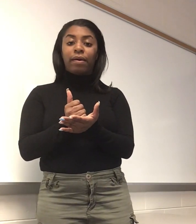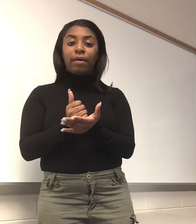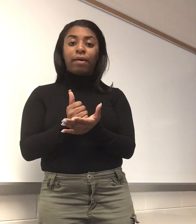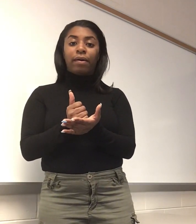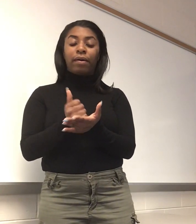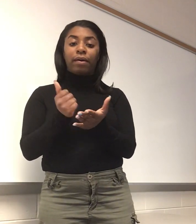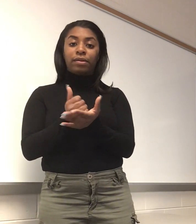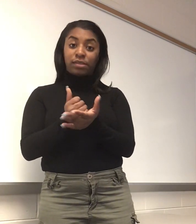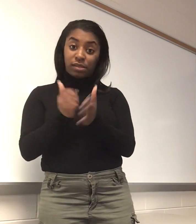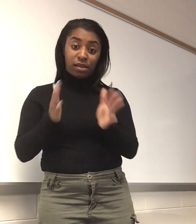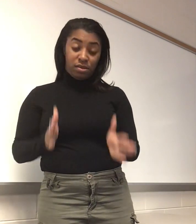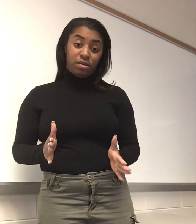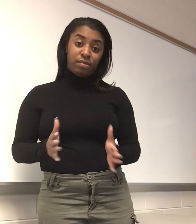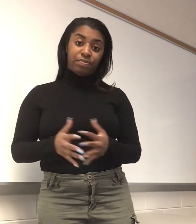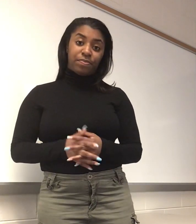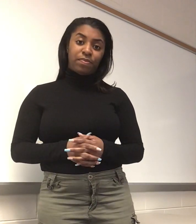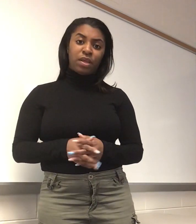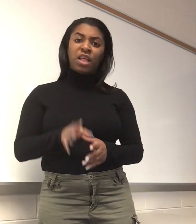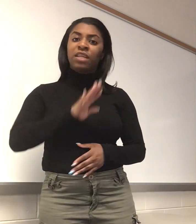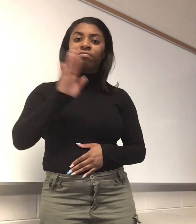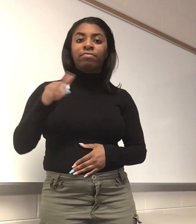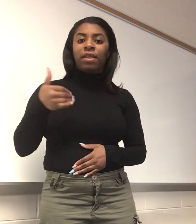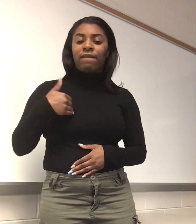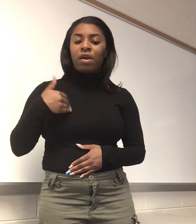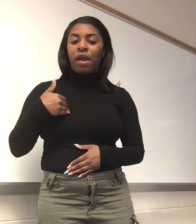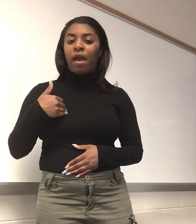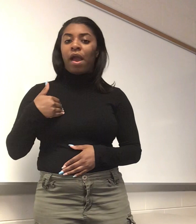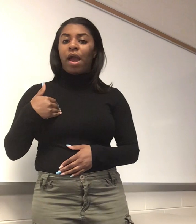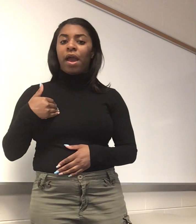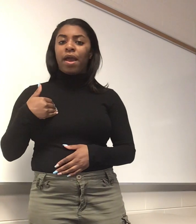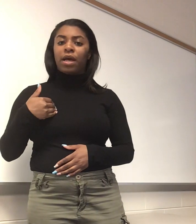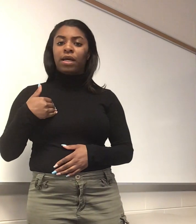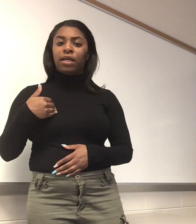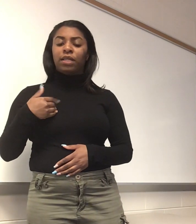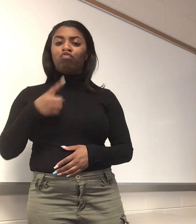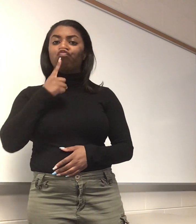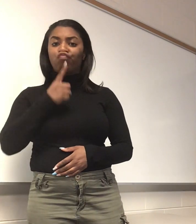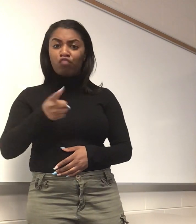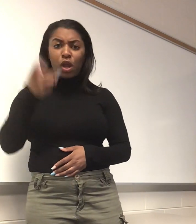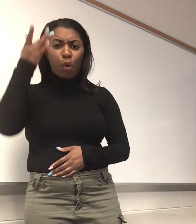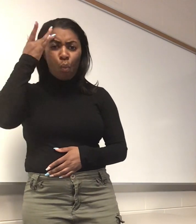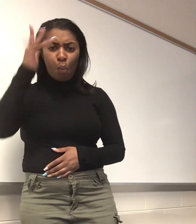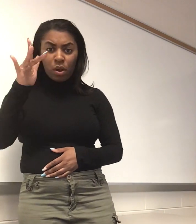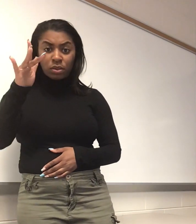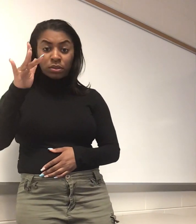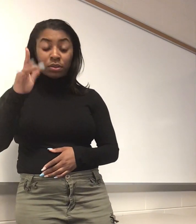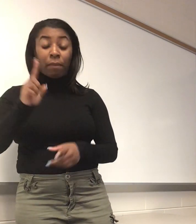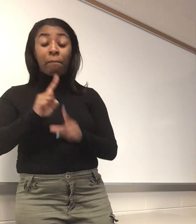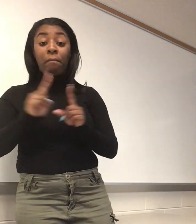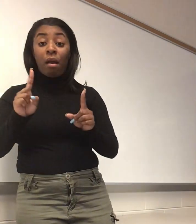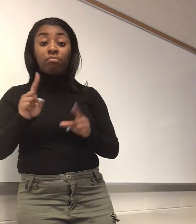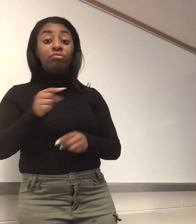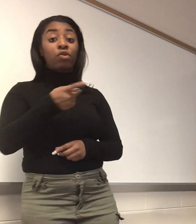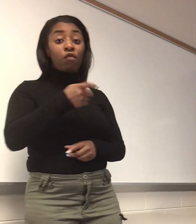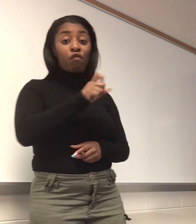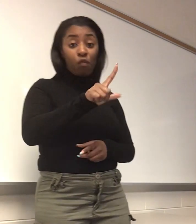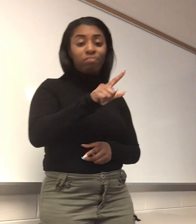have a moment of real wisdom, whereas the Fool will. So that's one way that you can separate them, but sometimes these figures